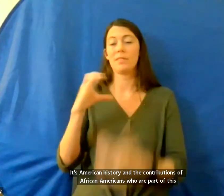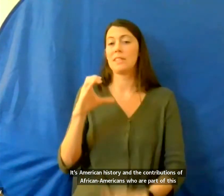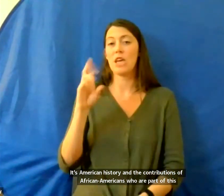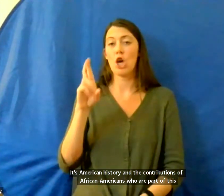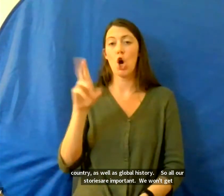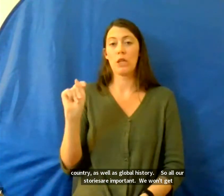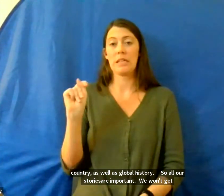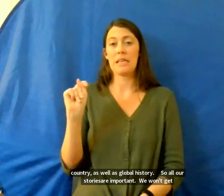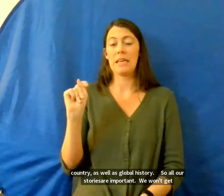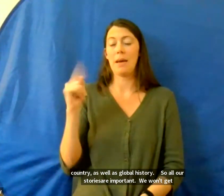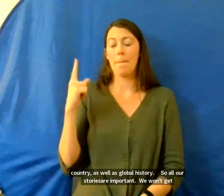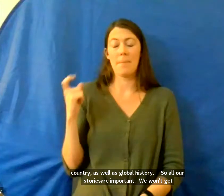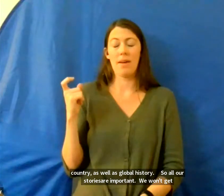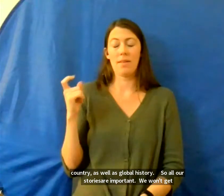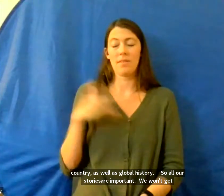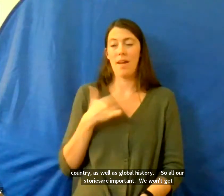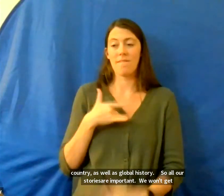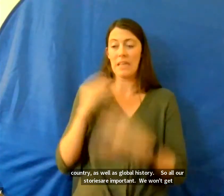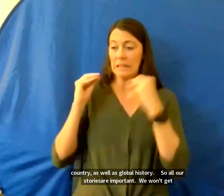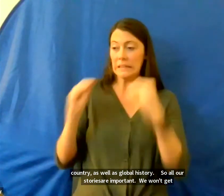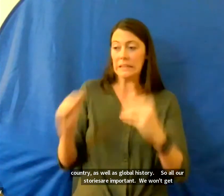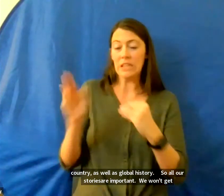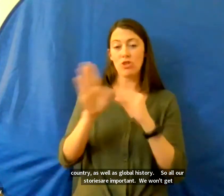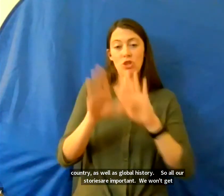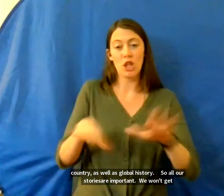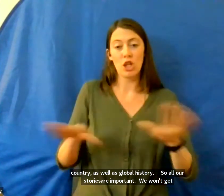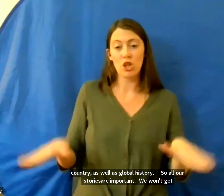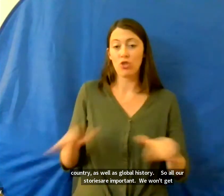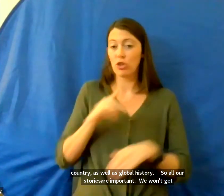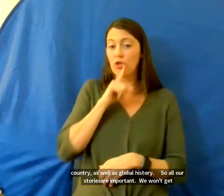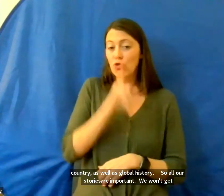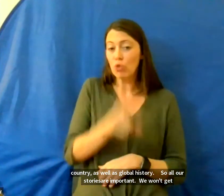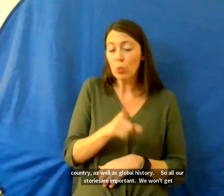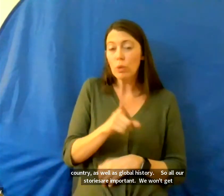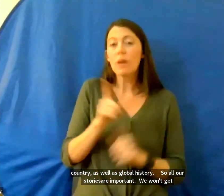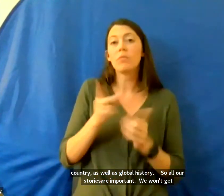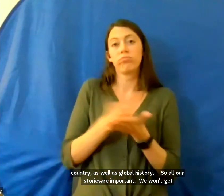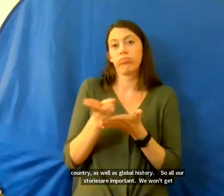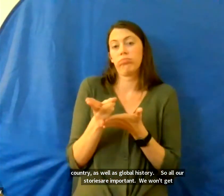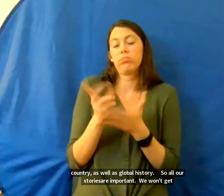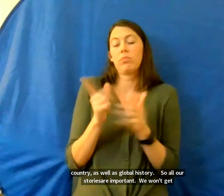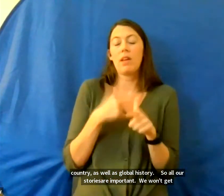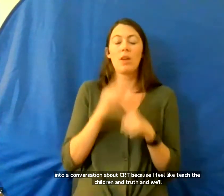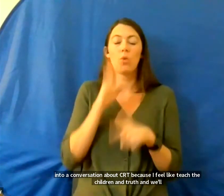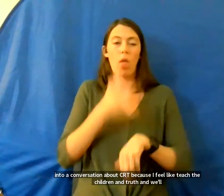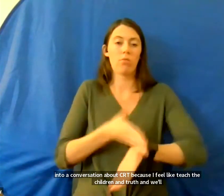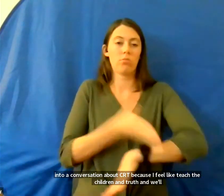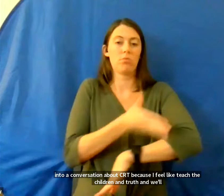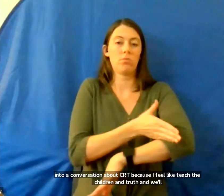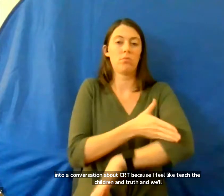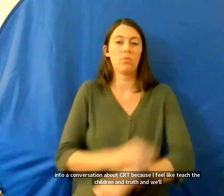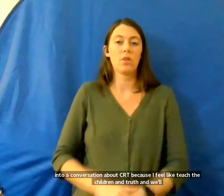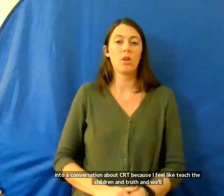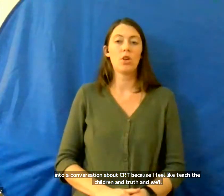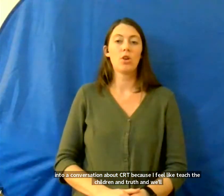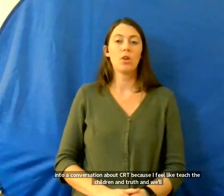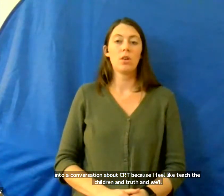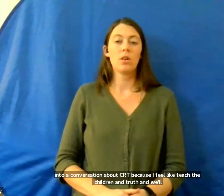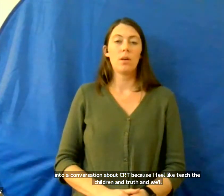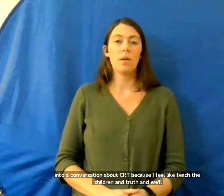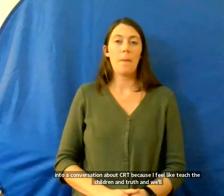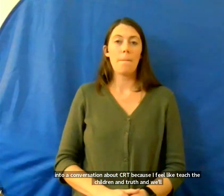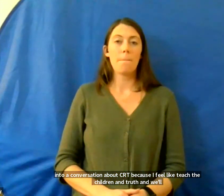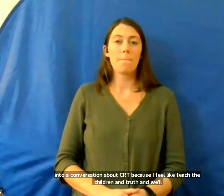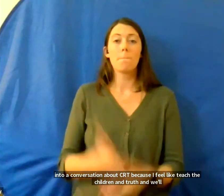feel like just teach the children the truth and we'll be a lot better for it. And so with that, we acknowledge, you know, folks in the